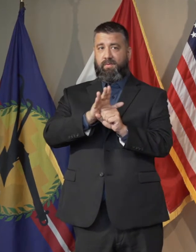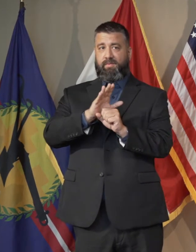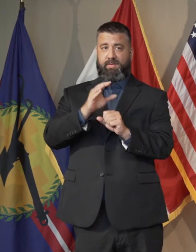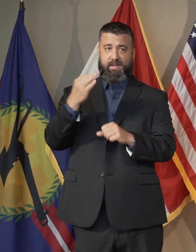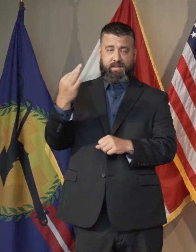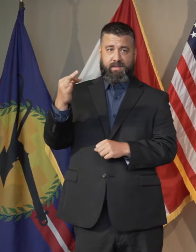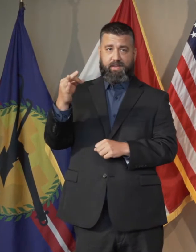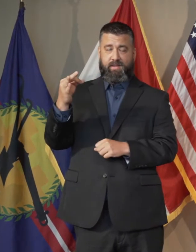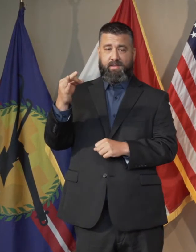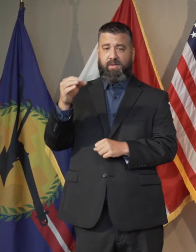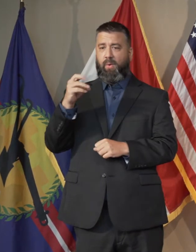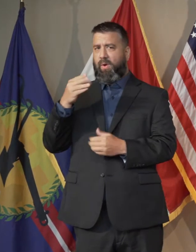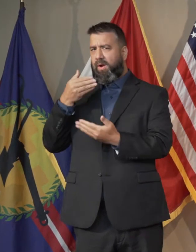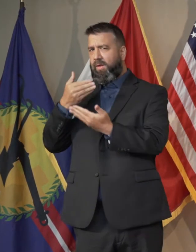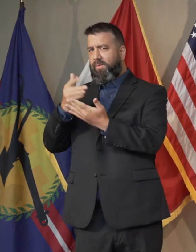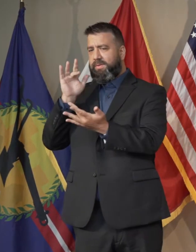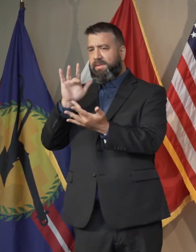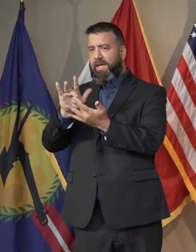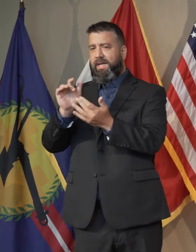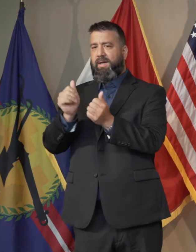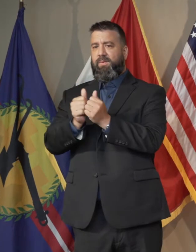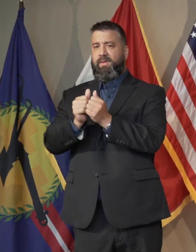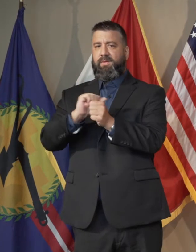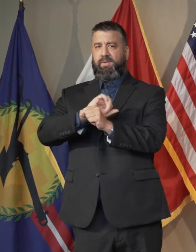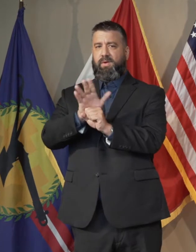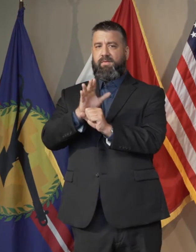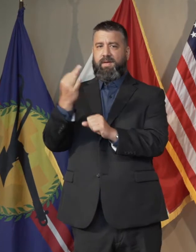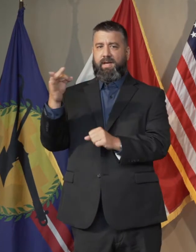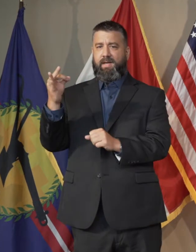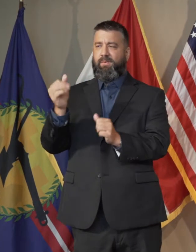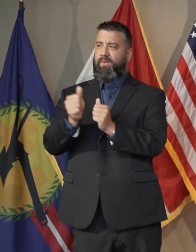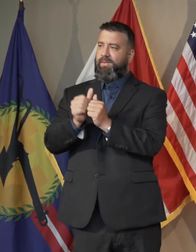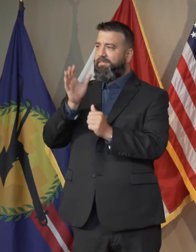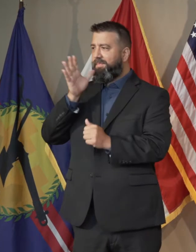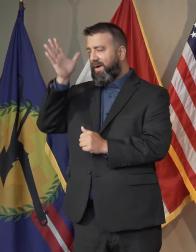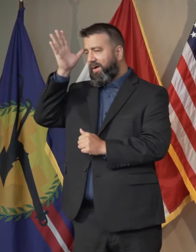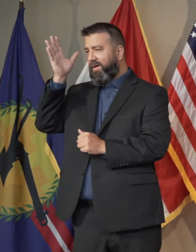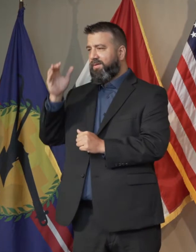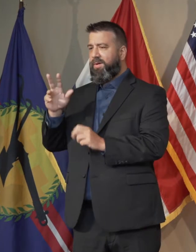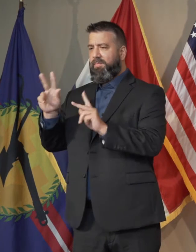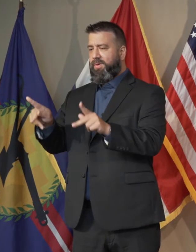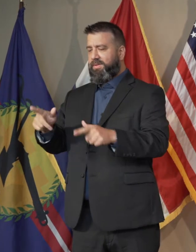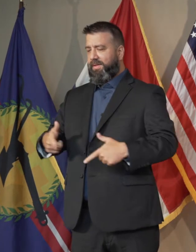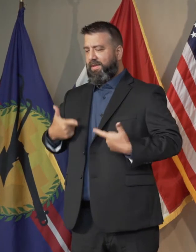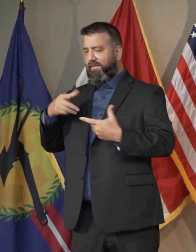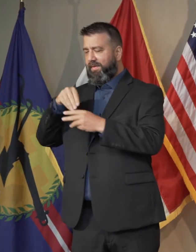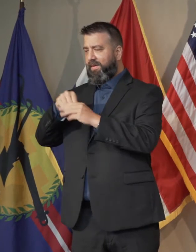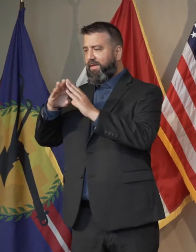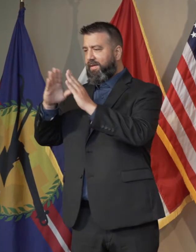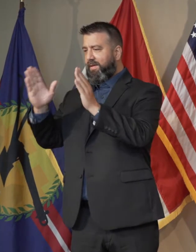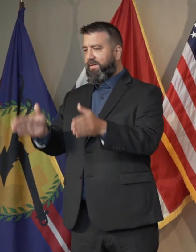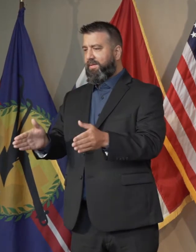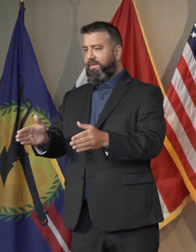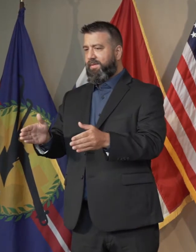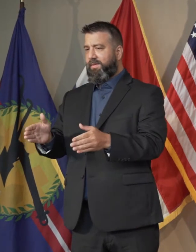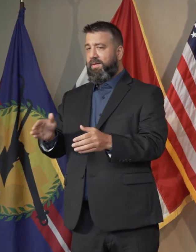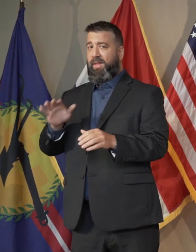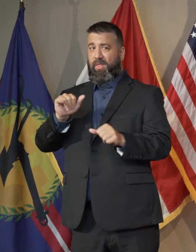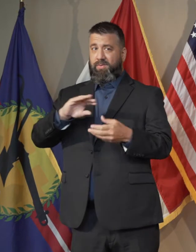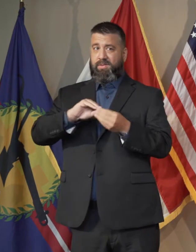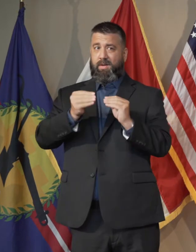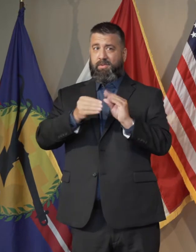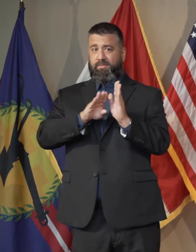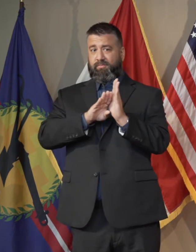contact of a case of COVID-19, either with a household member or a parent. And these reports are increasing as the month of